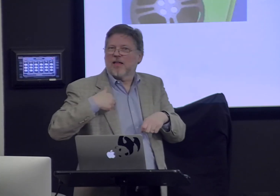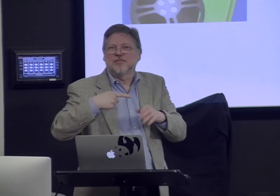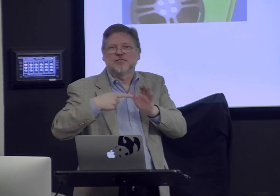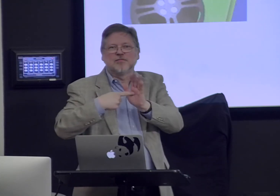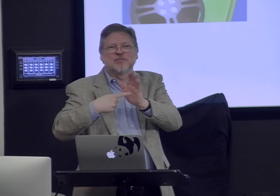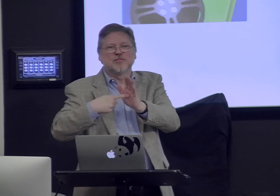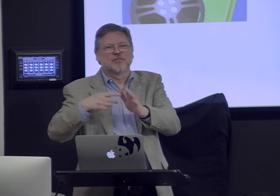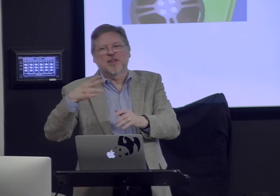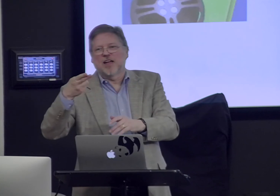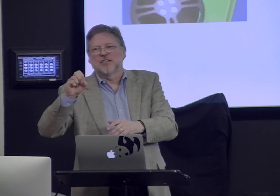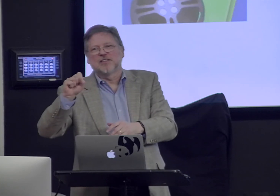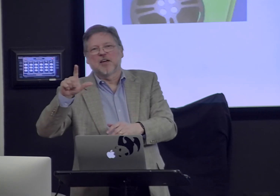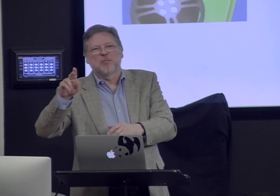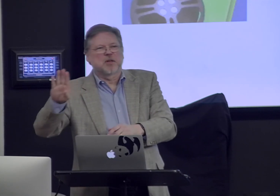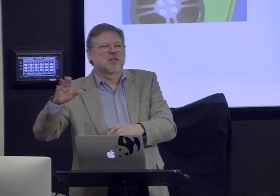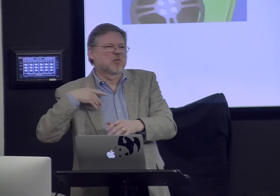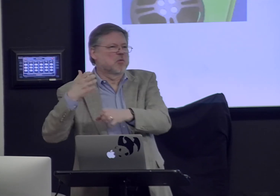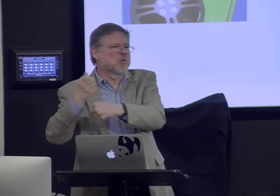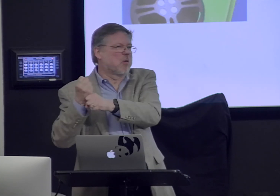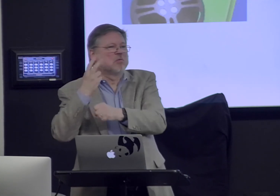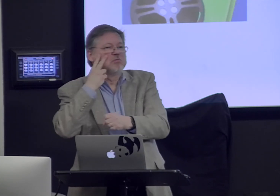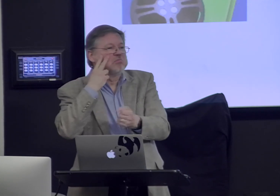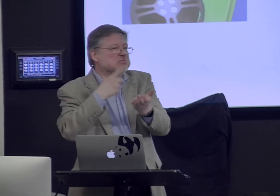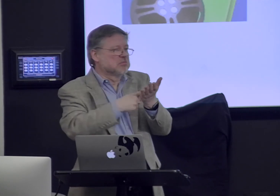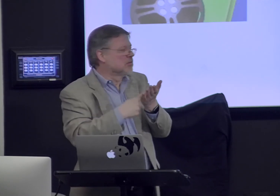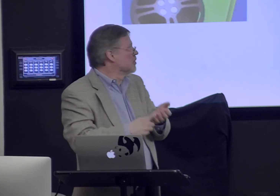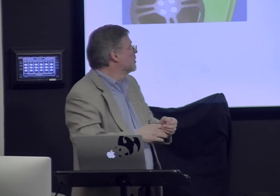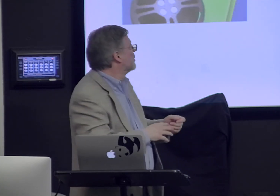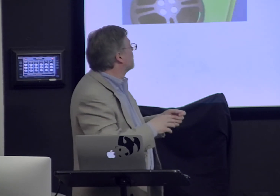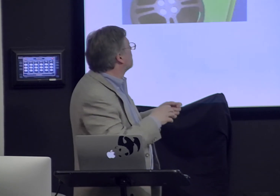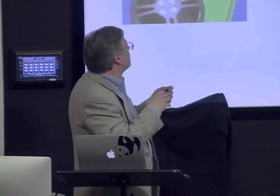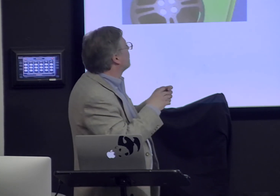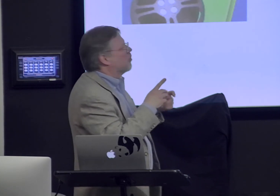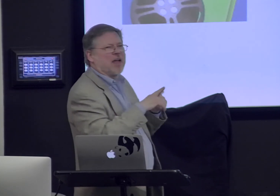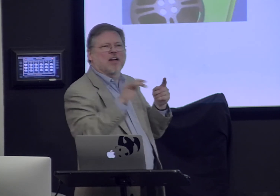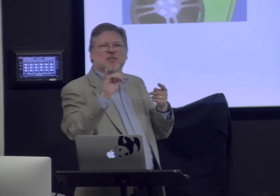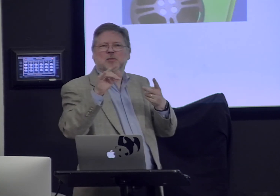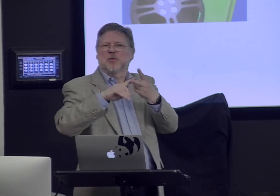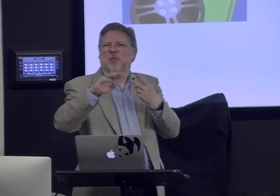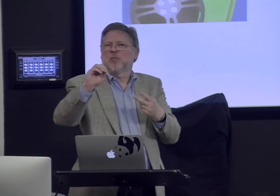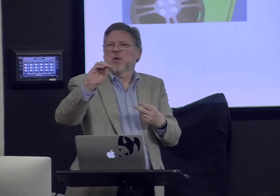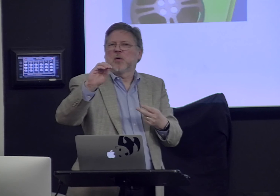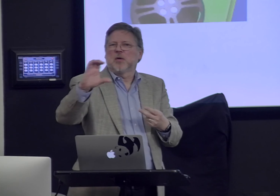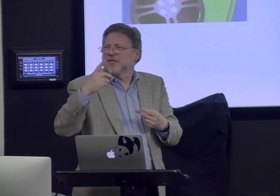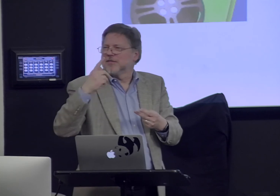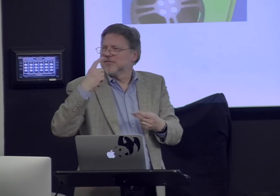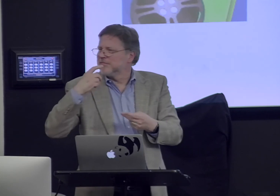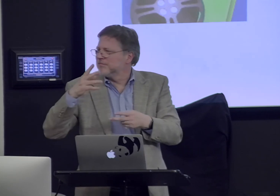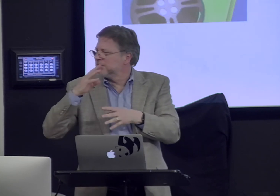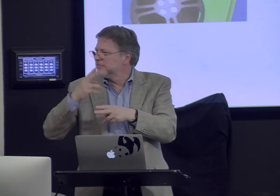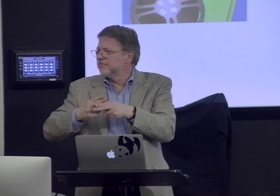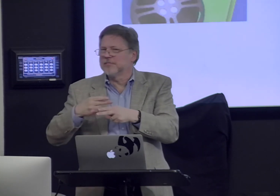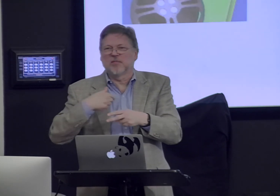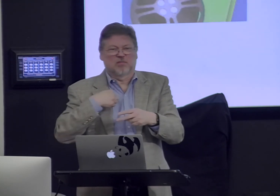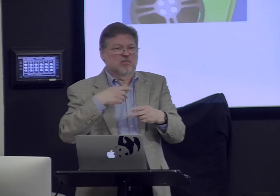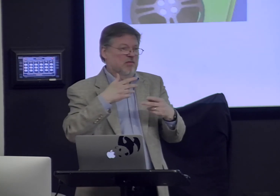interested. And I didn't have time to show you the massive open online course that